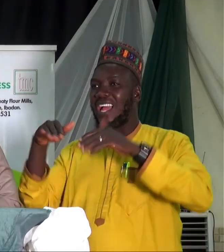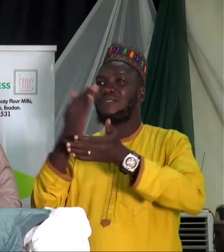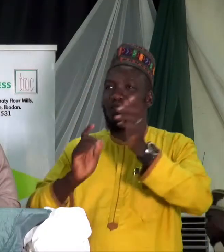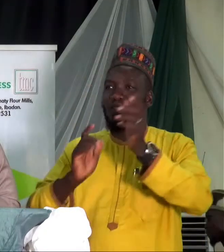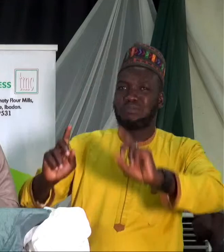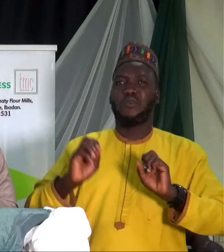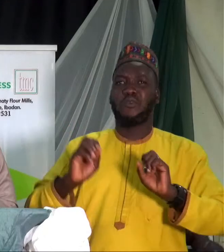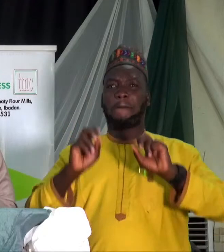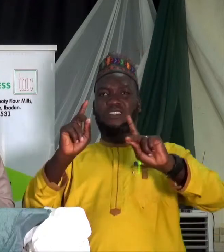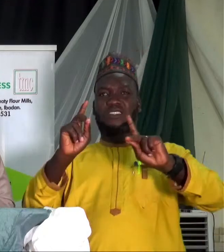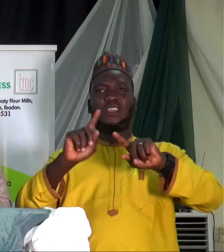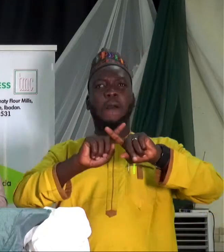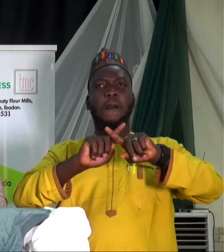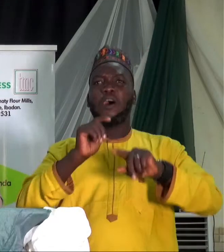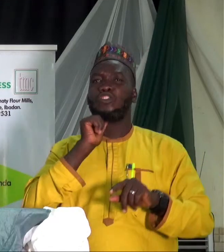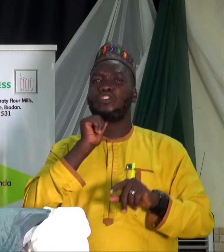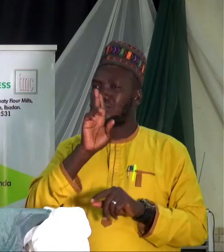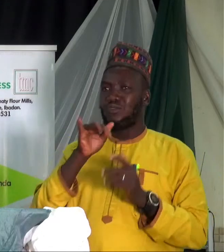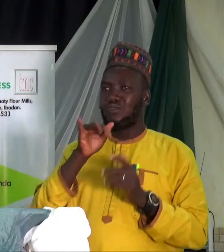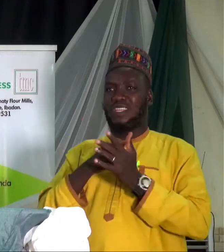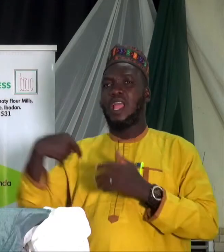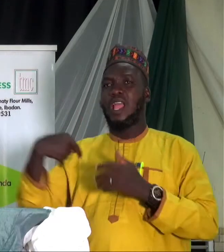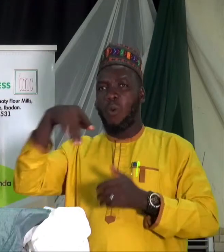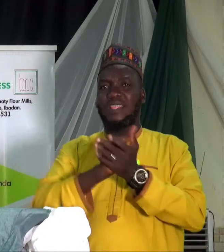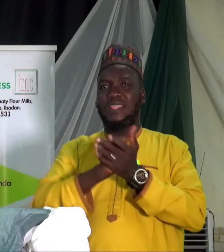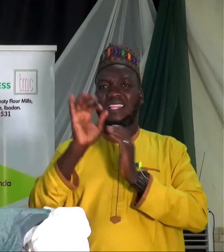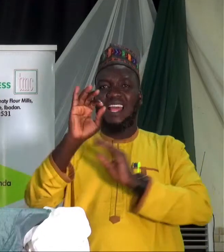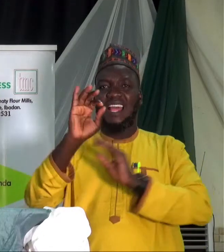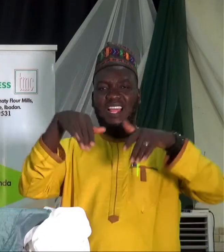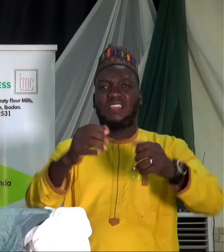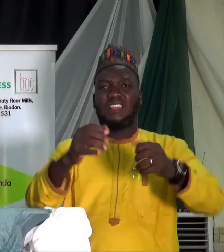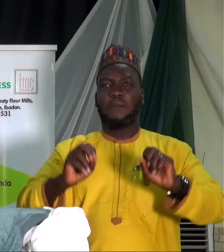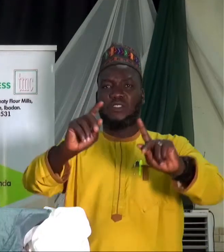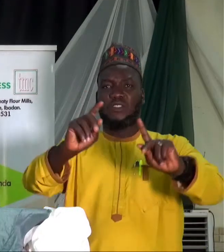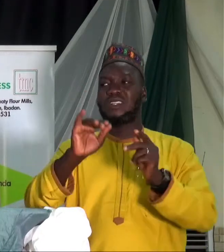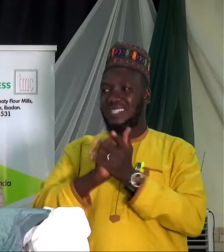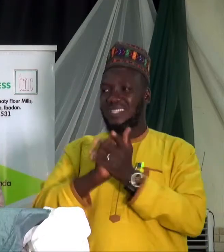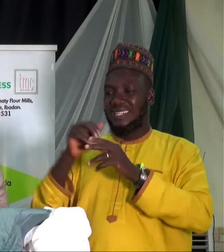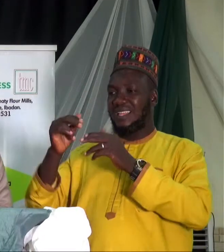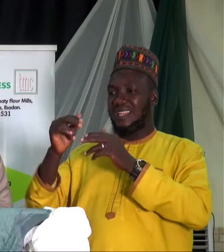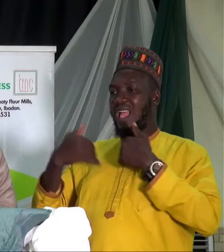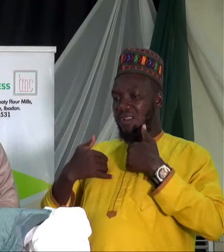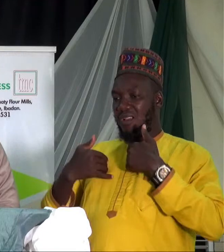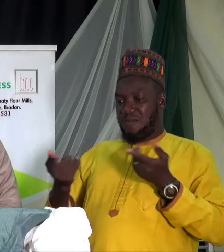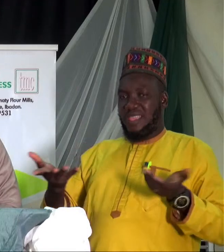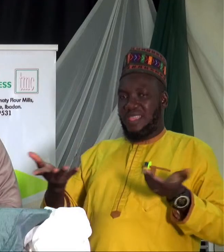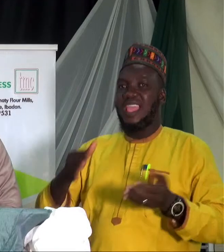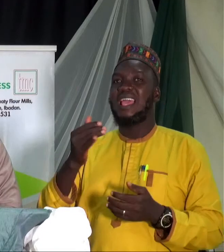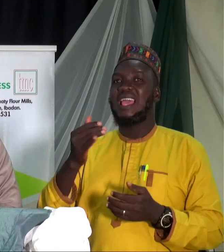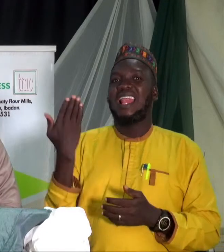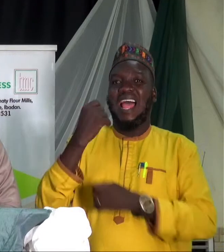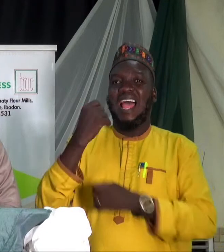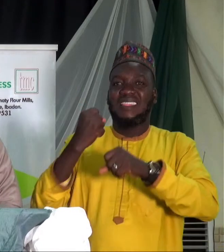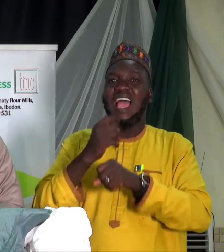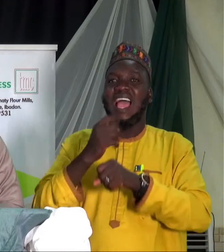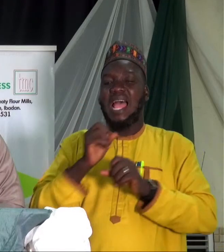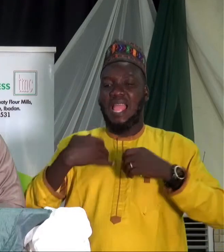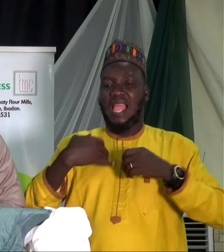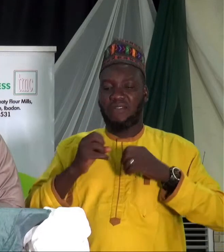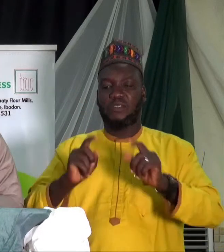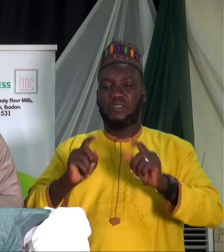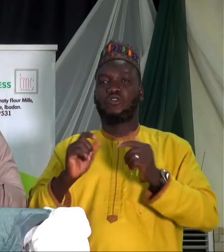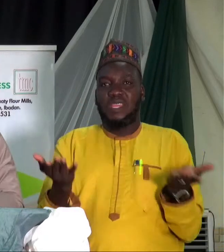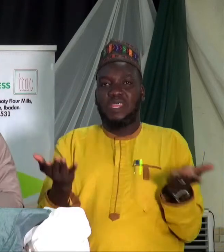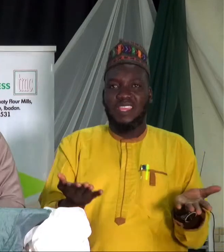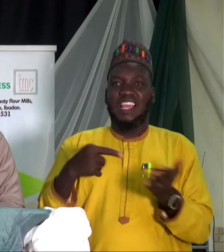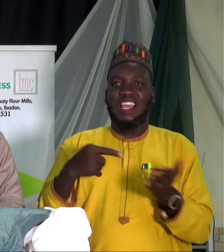lò ó àwa tọ́lọ́run ká dára pé ká wà ń bí lọ́dún tó lọ ká tún wà ń bí lọ́dún yìí tá a wá